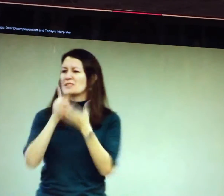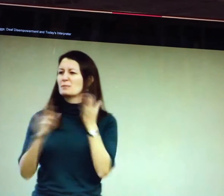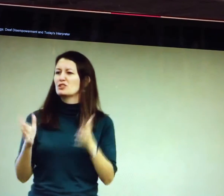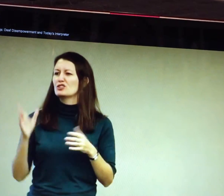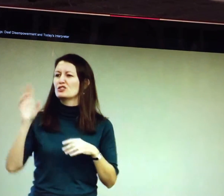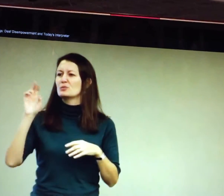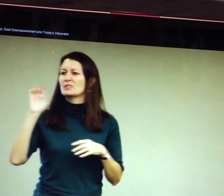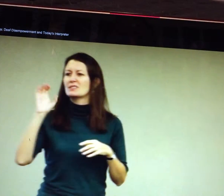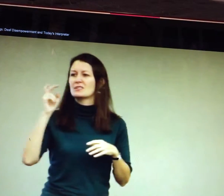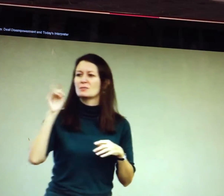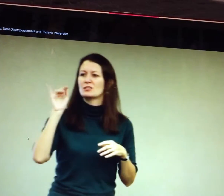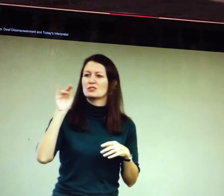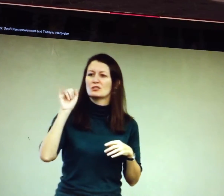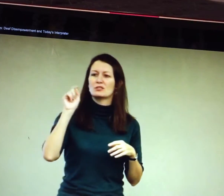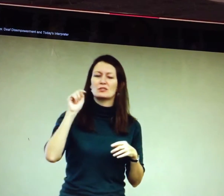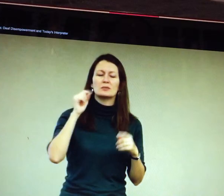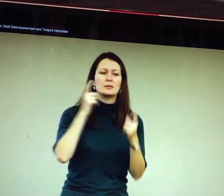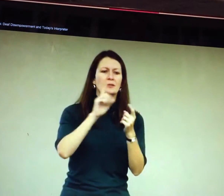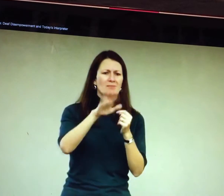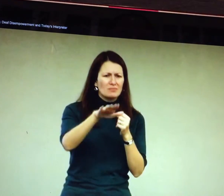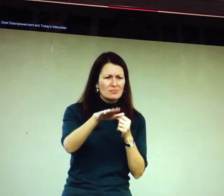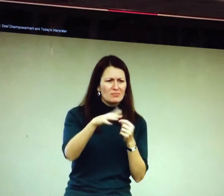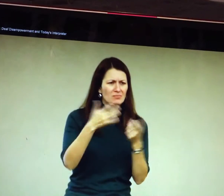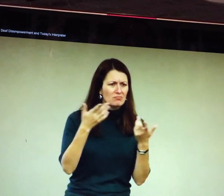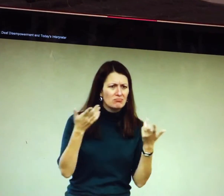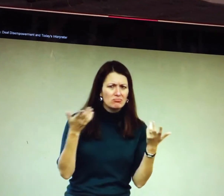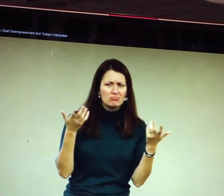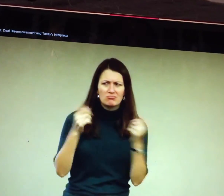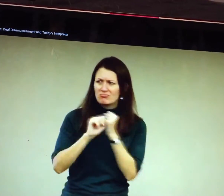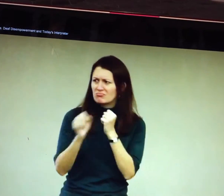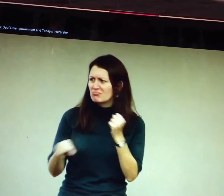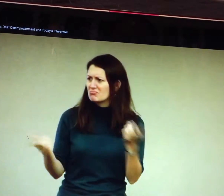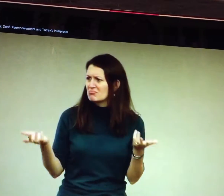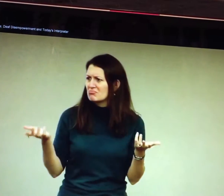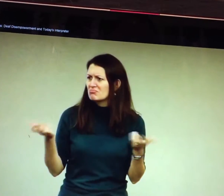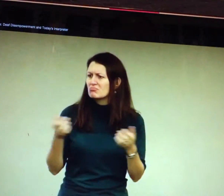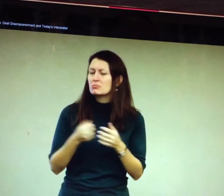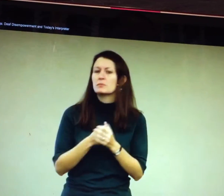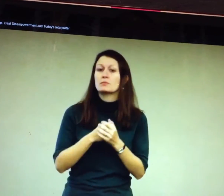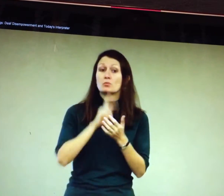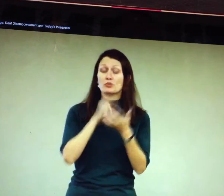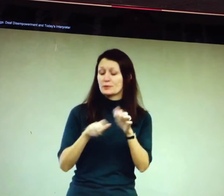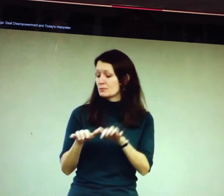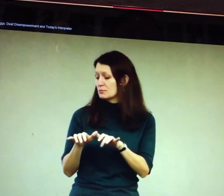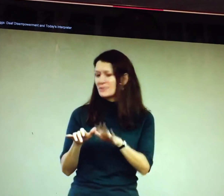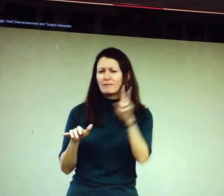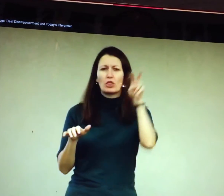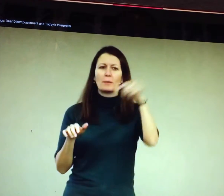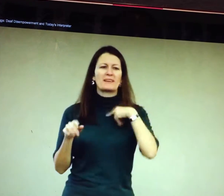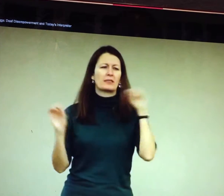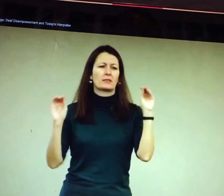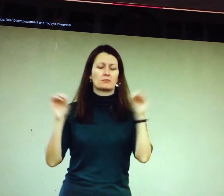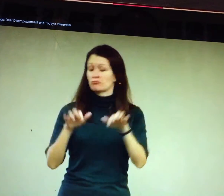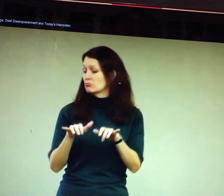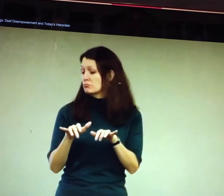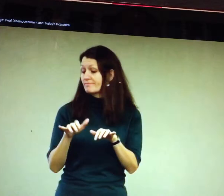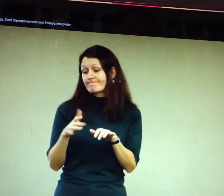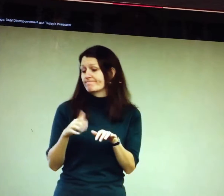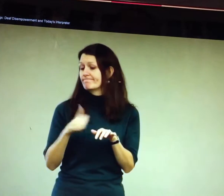So the interpreters finally came up, and I'm not sure what took so long. They never looked at